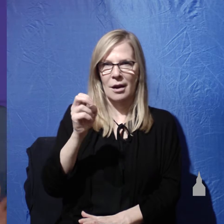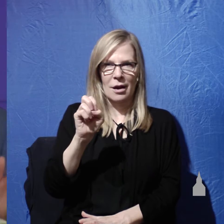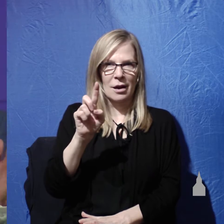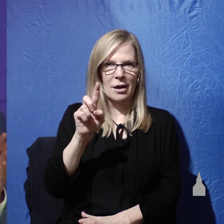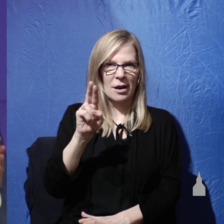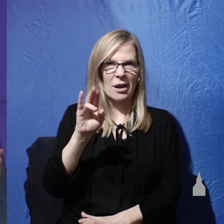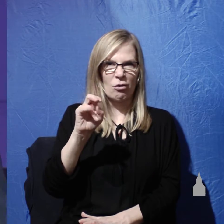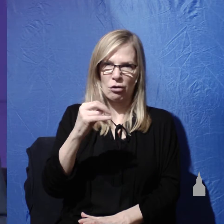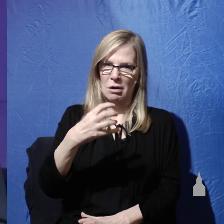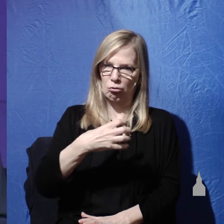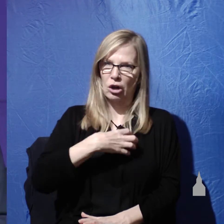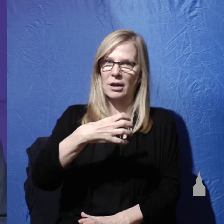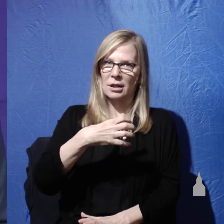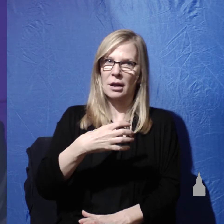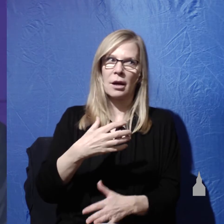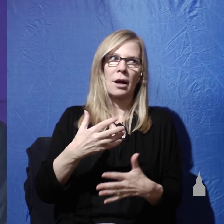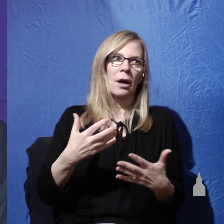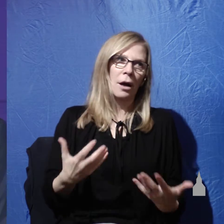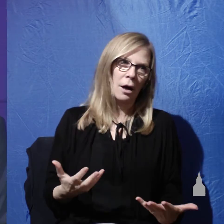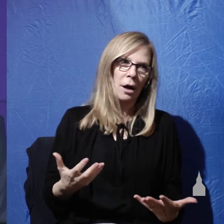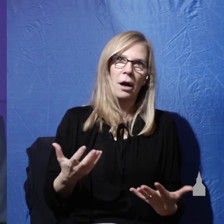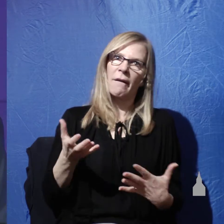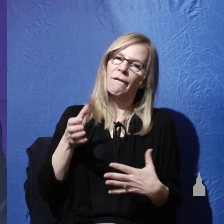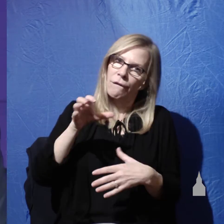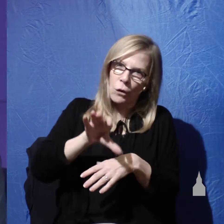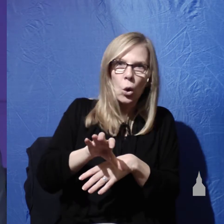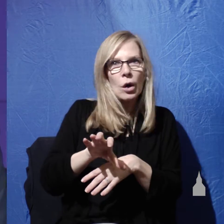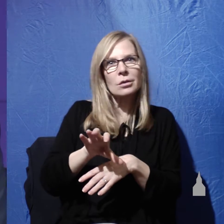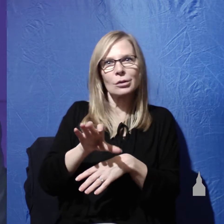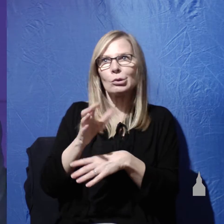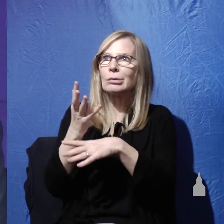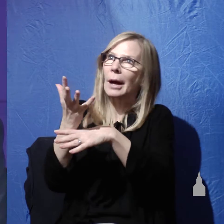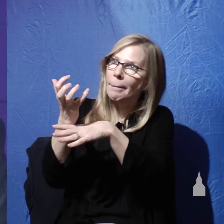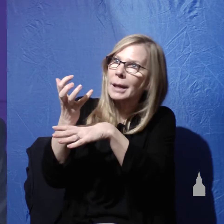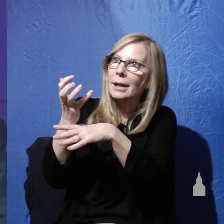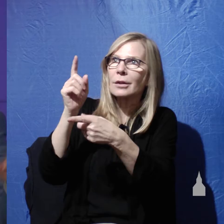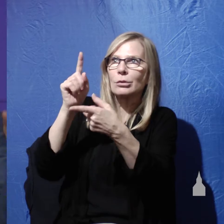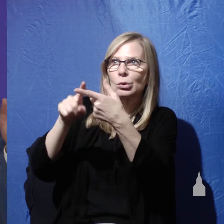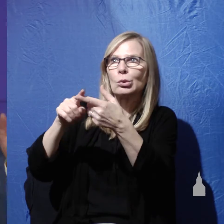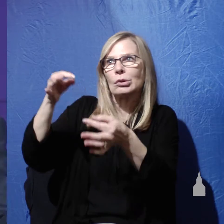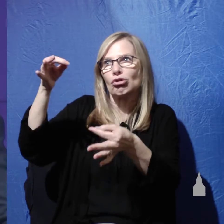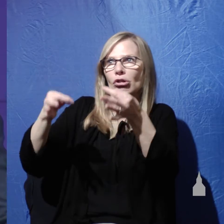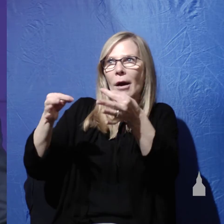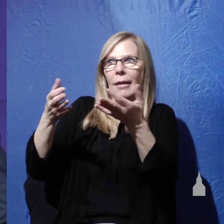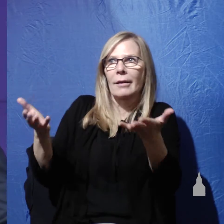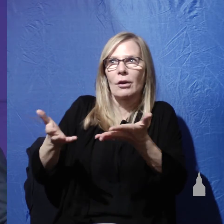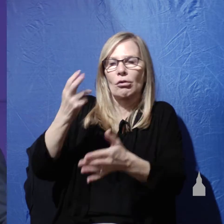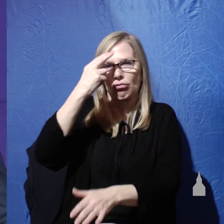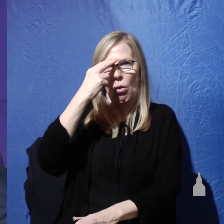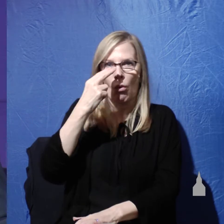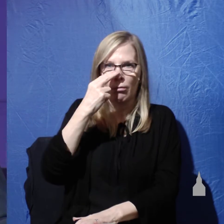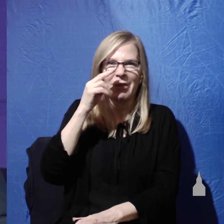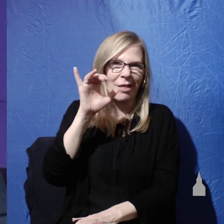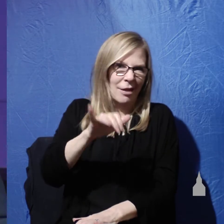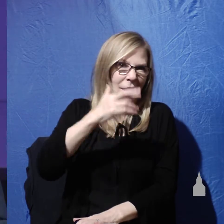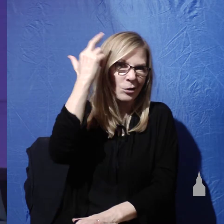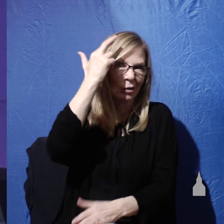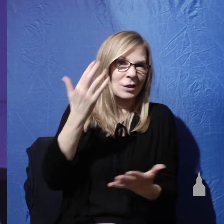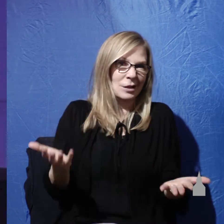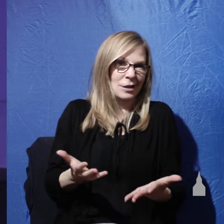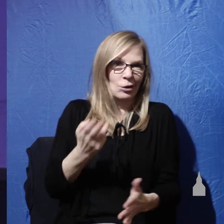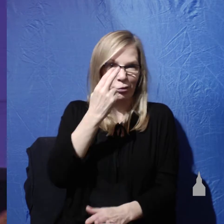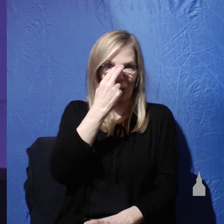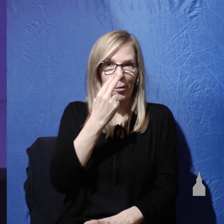And that's why he was forced to appeal to stand trial before Caesar, and thus the reason he's now in